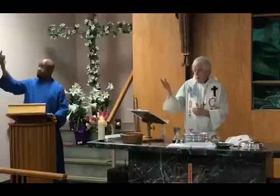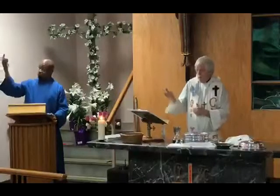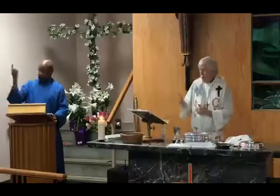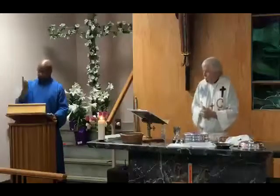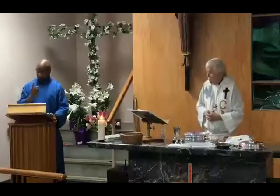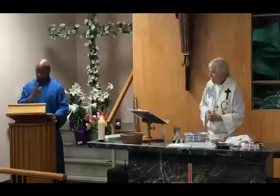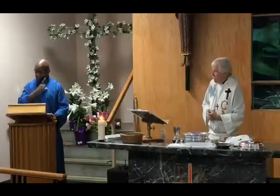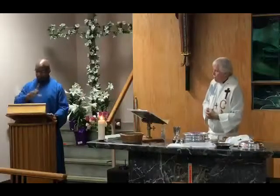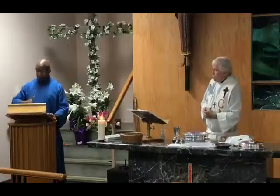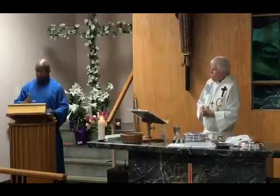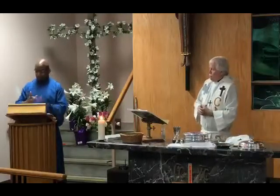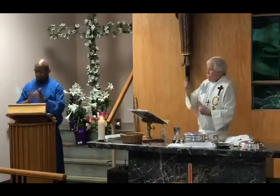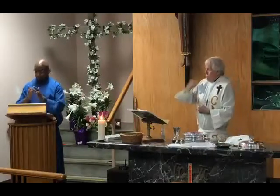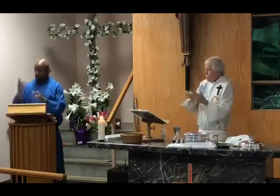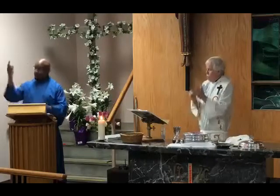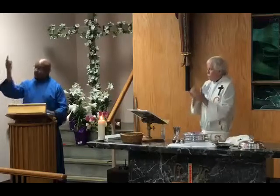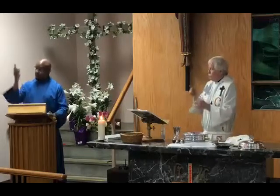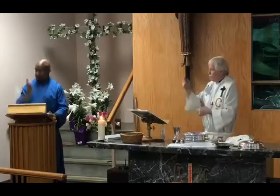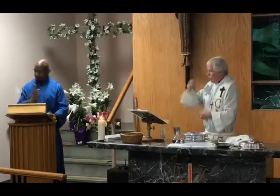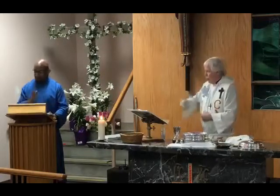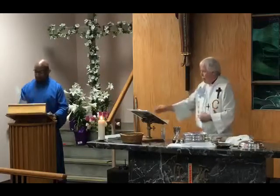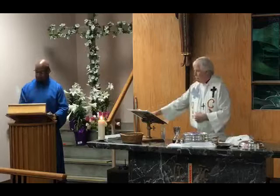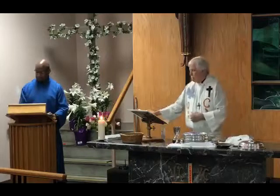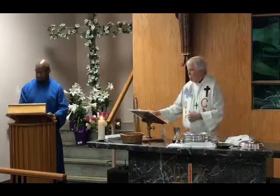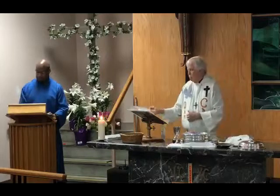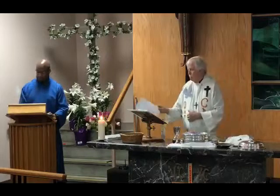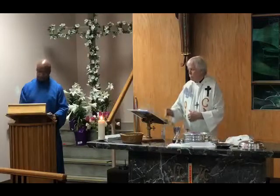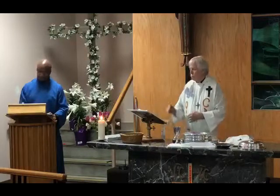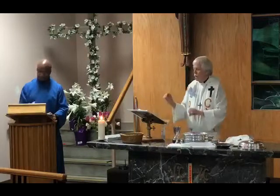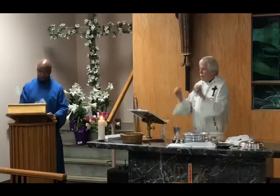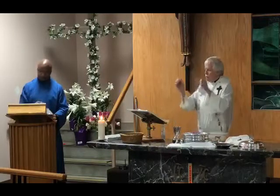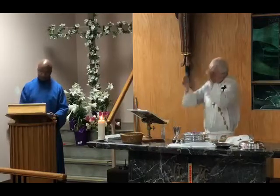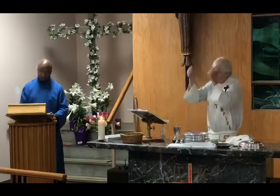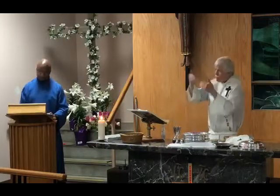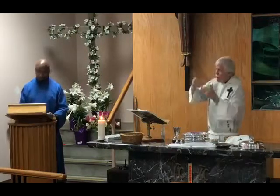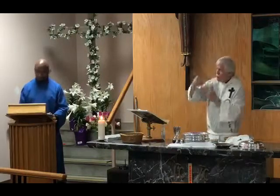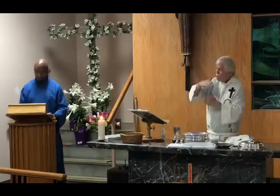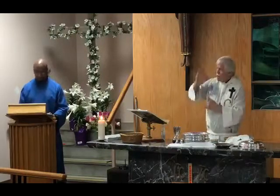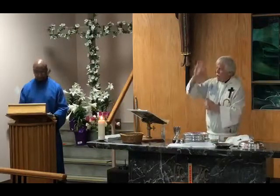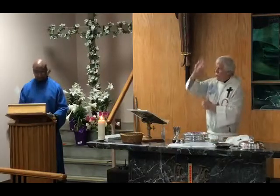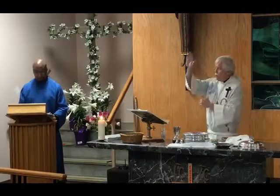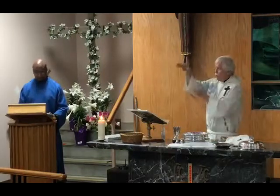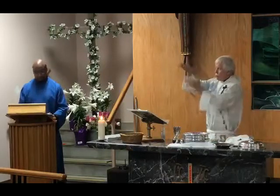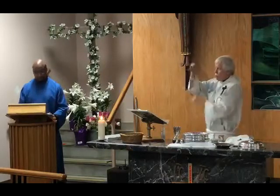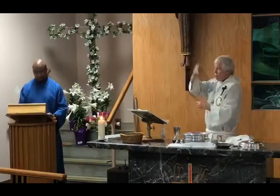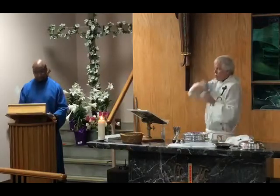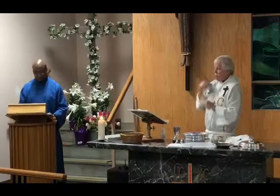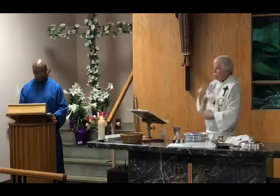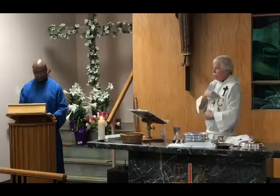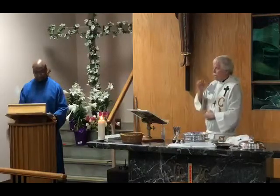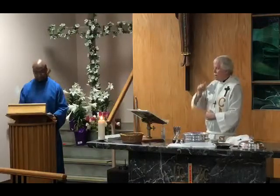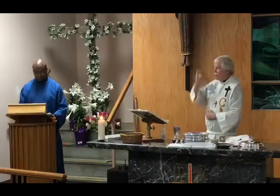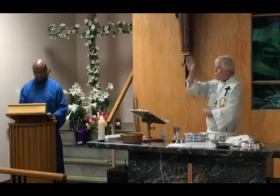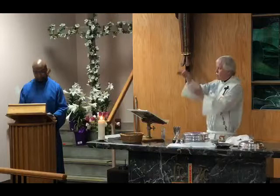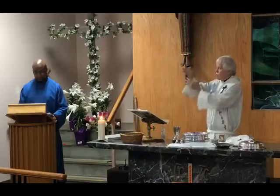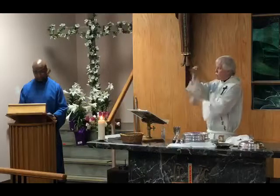me." Come, Lord Jesus, come. O Father, send your Spirit